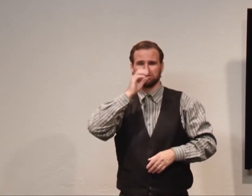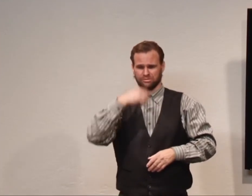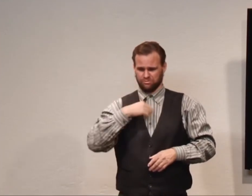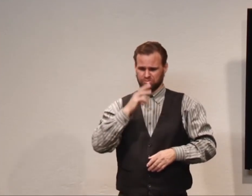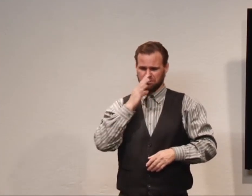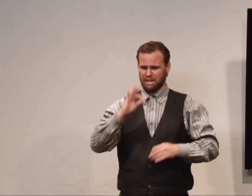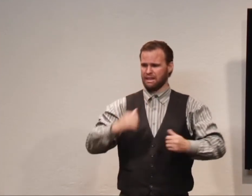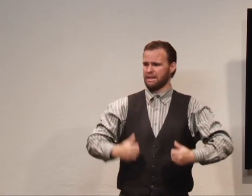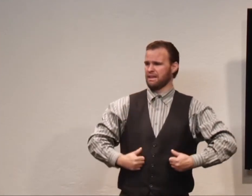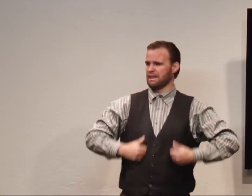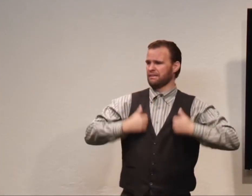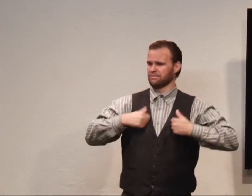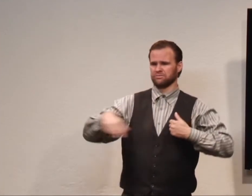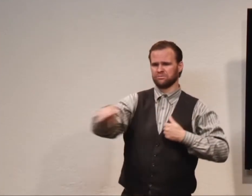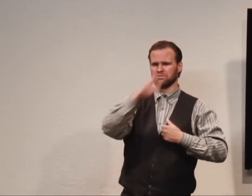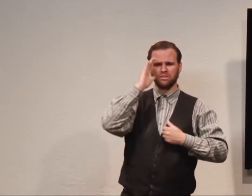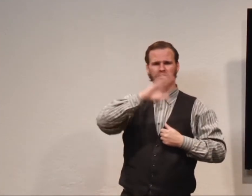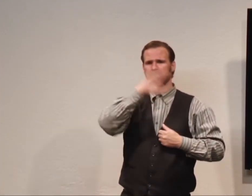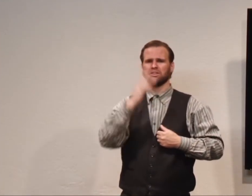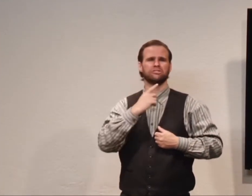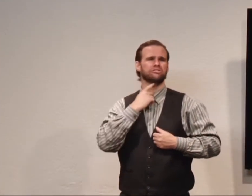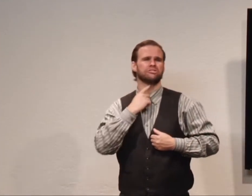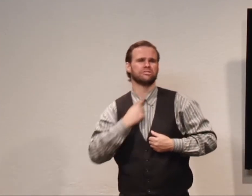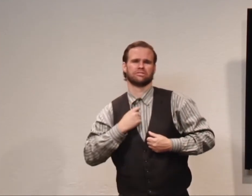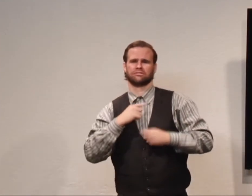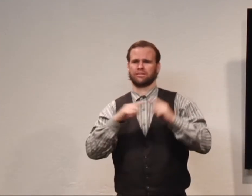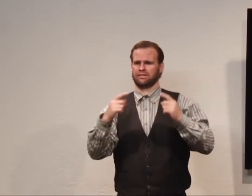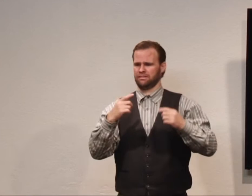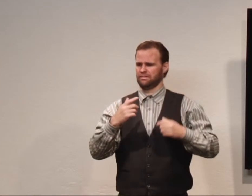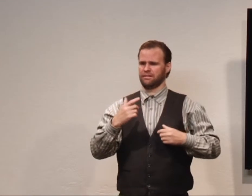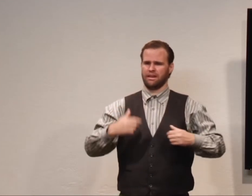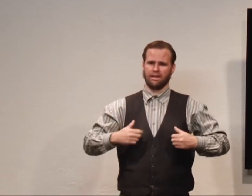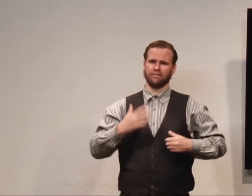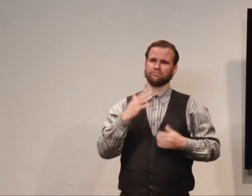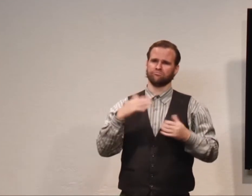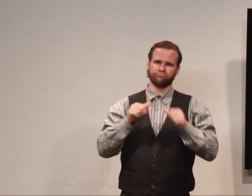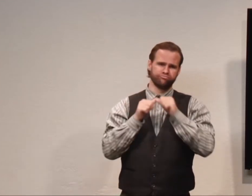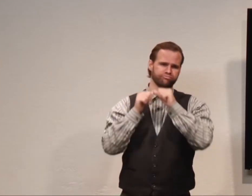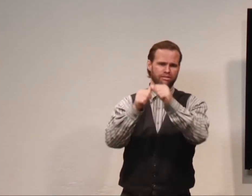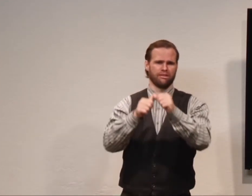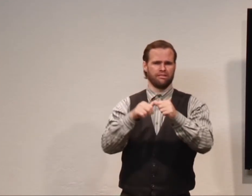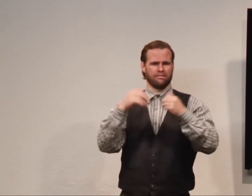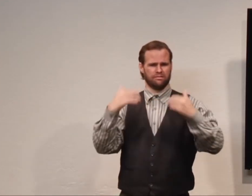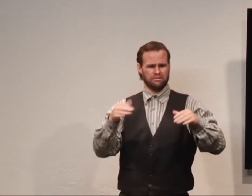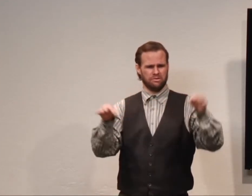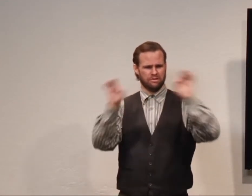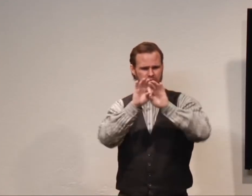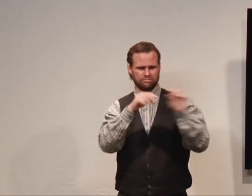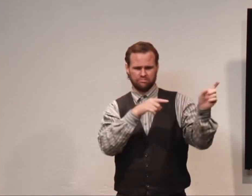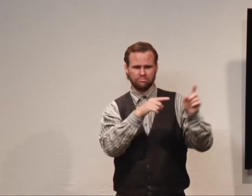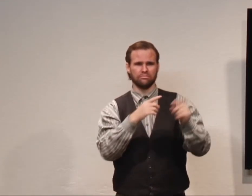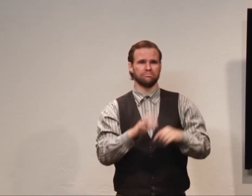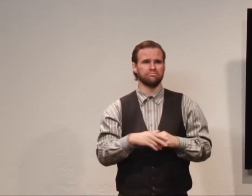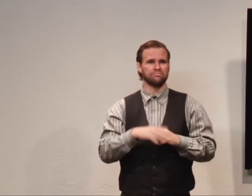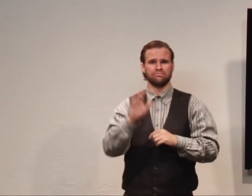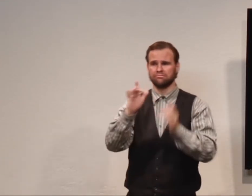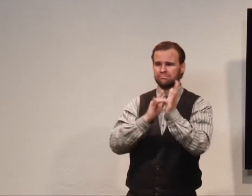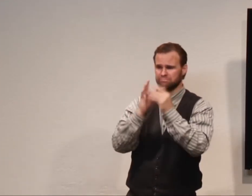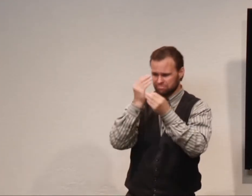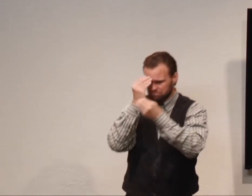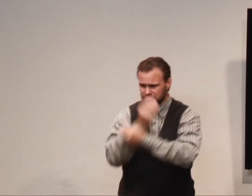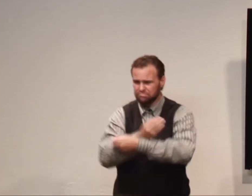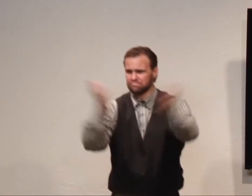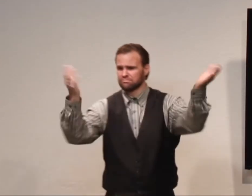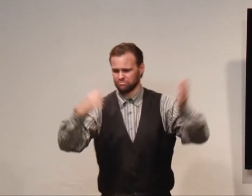So Jesus says, I am the water. I'm the living water. If you come to me, you'll never